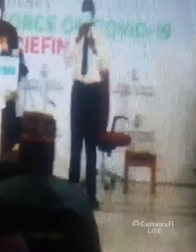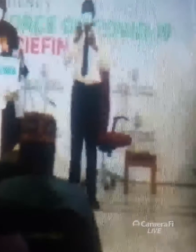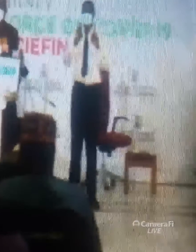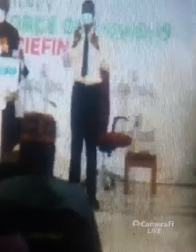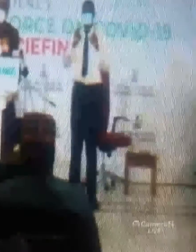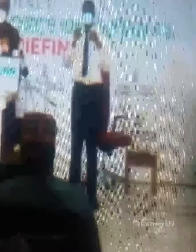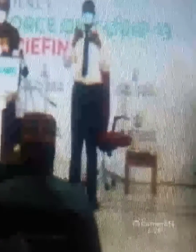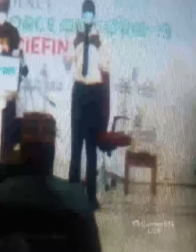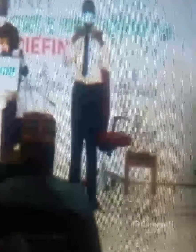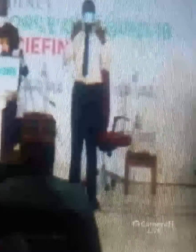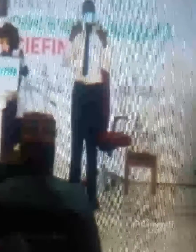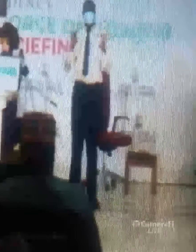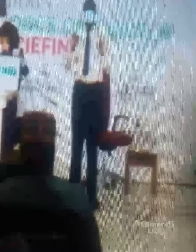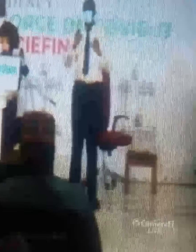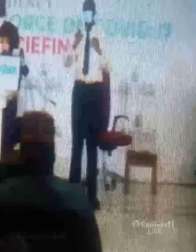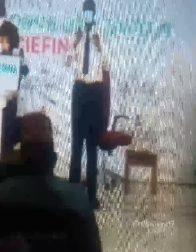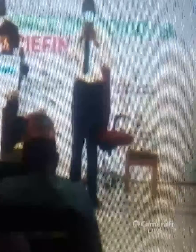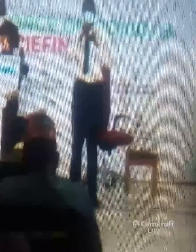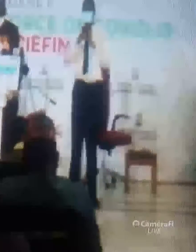gave